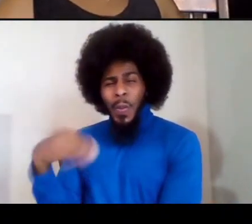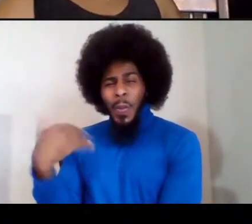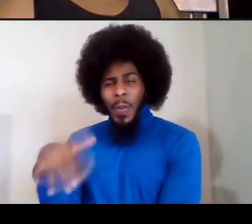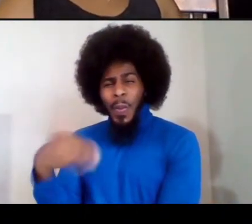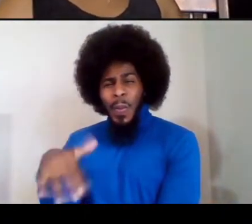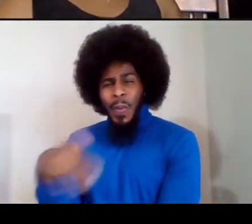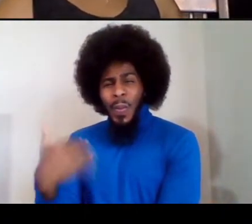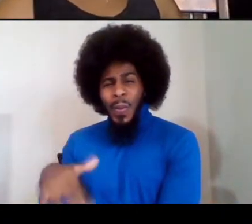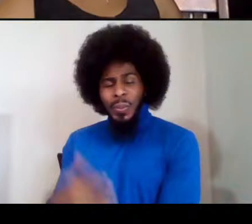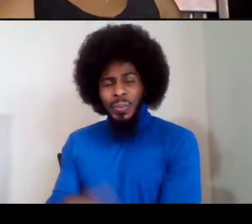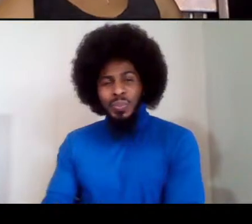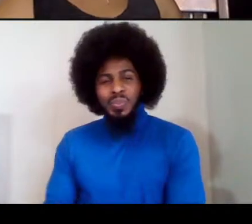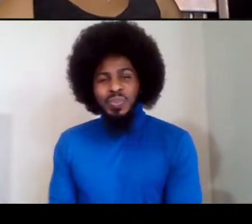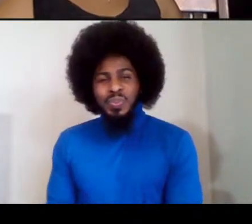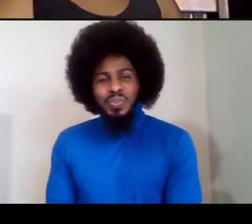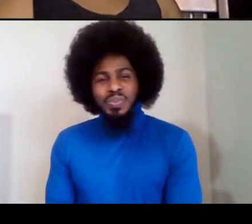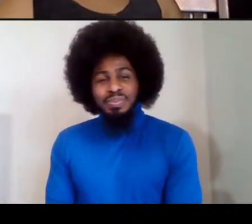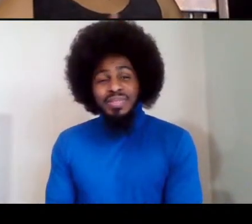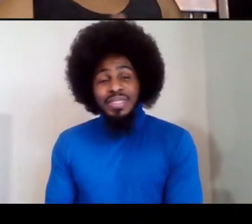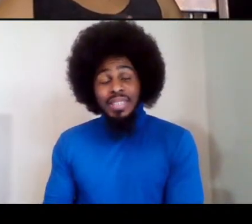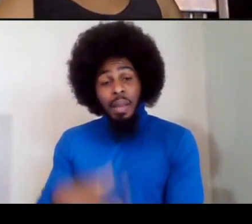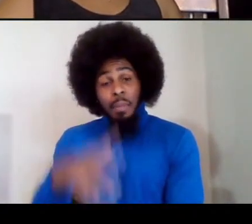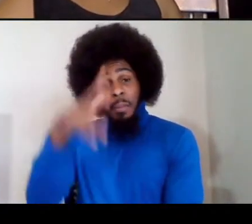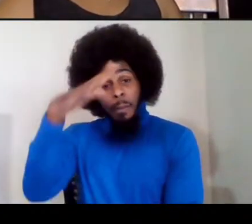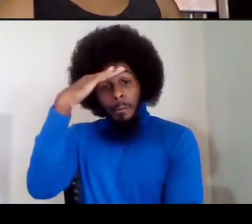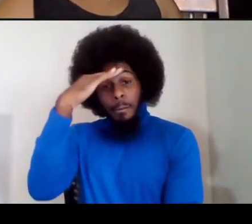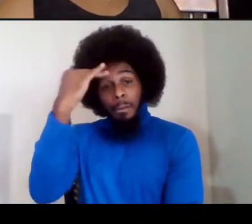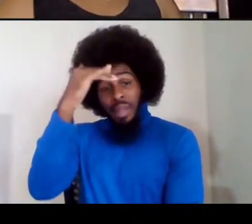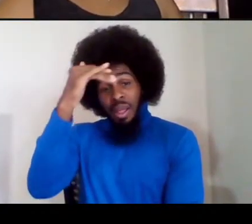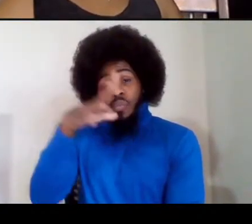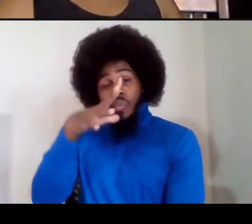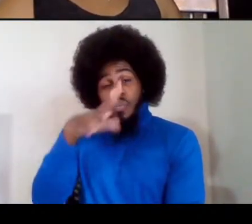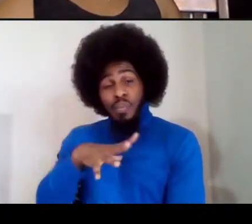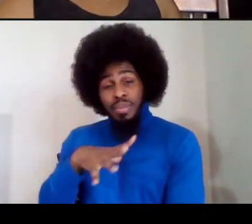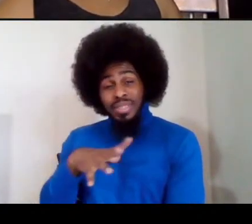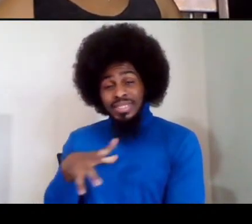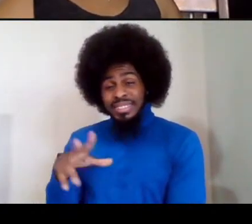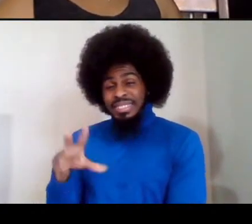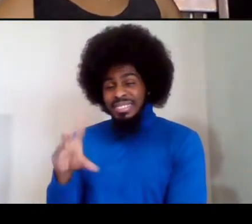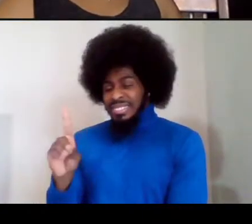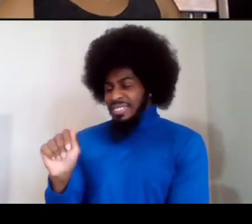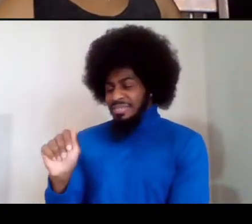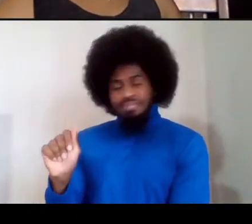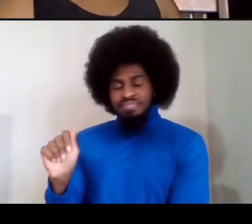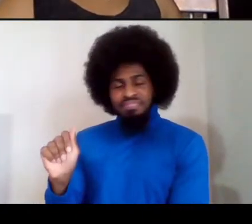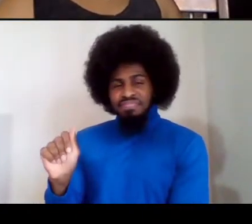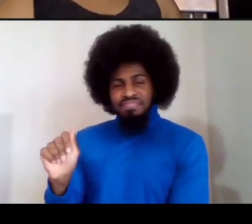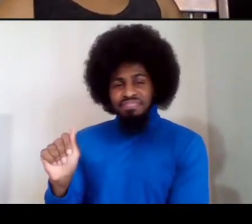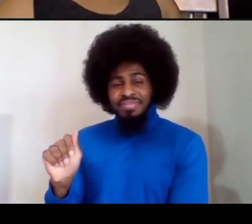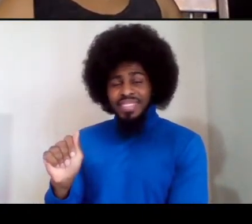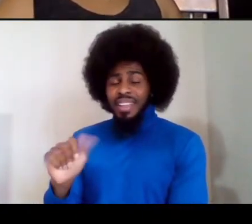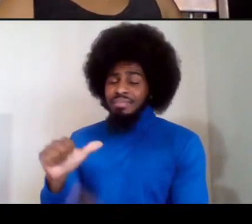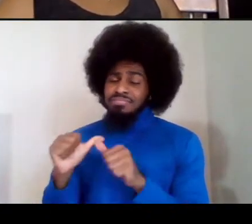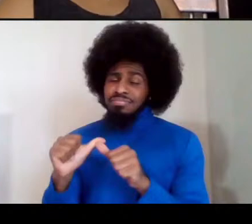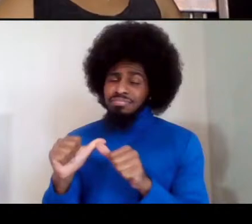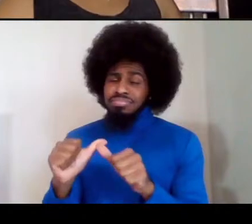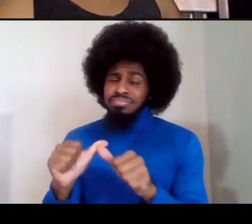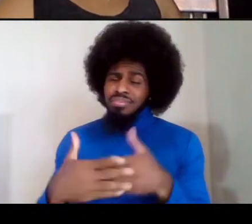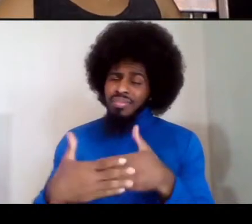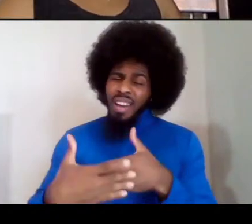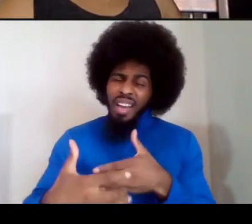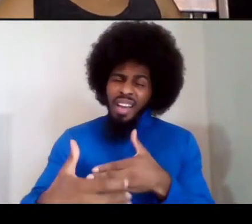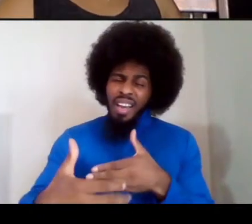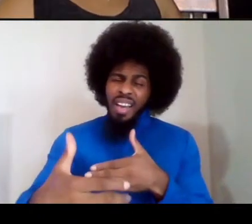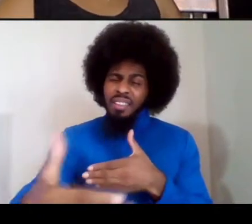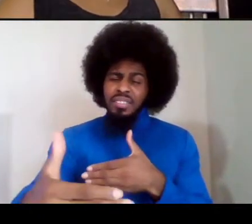count. I am a non-disabled Black woman. Now and forever, I promise to acknowledge those